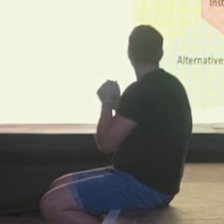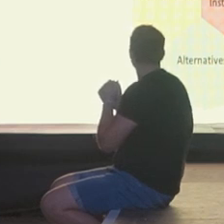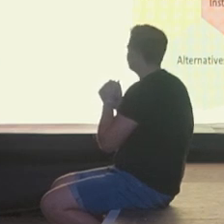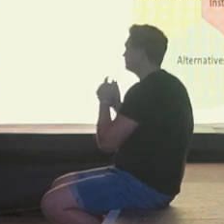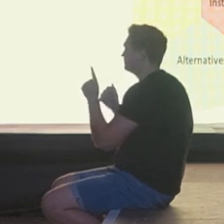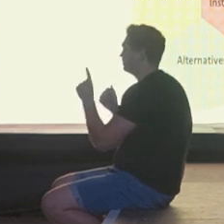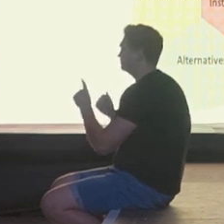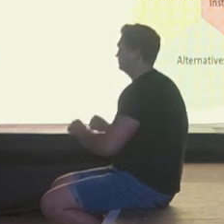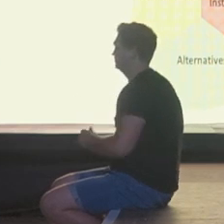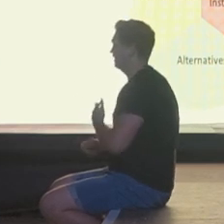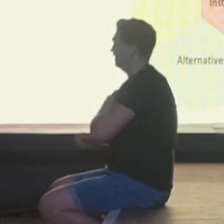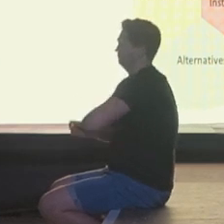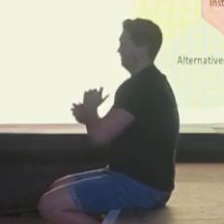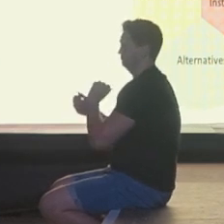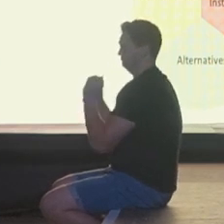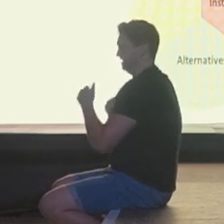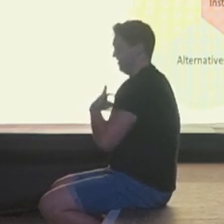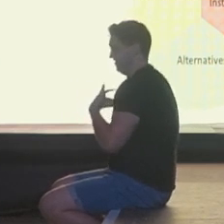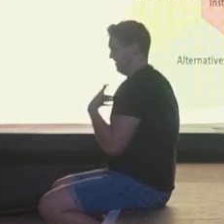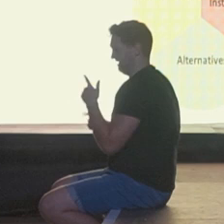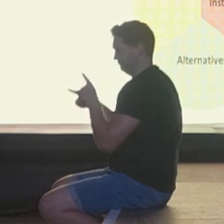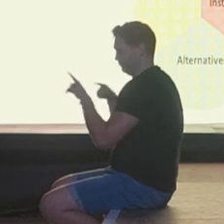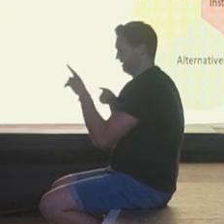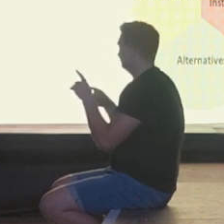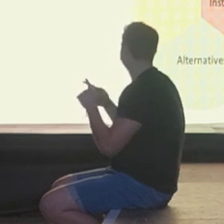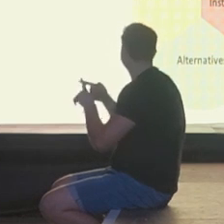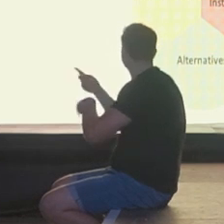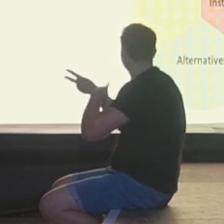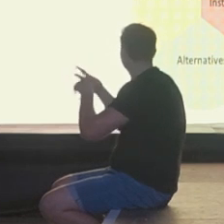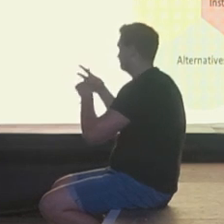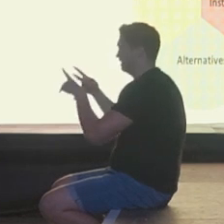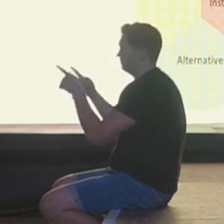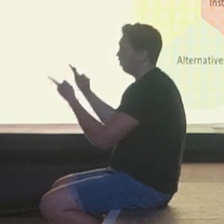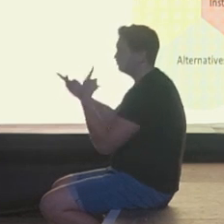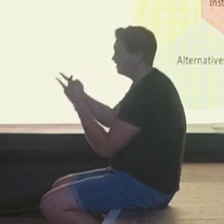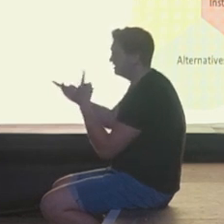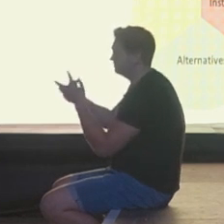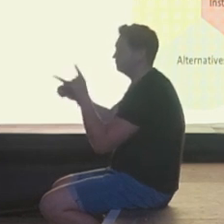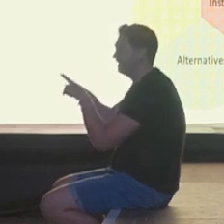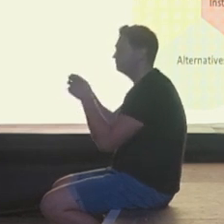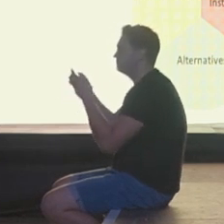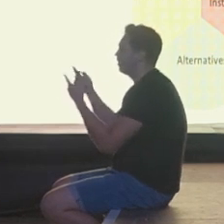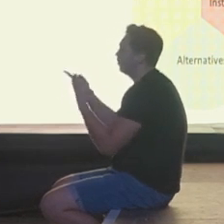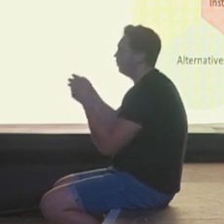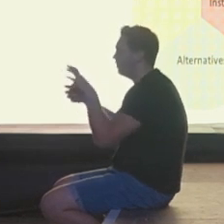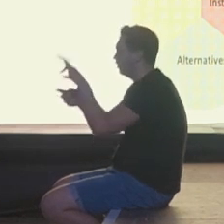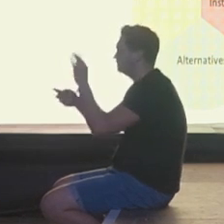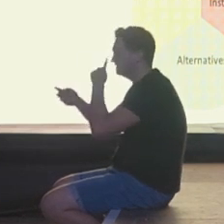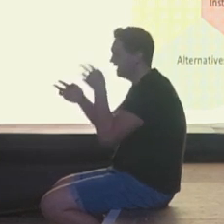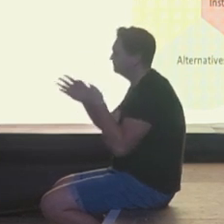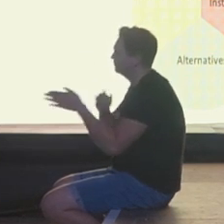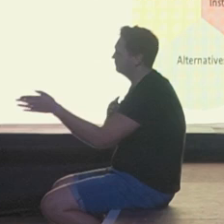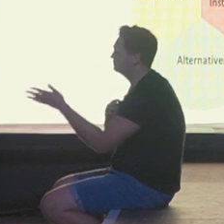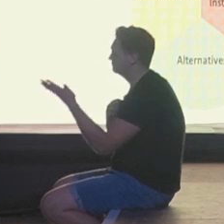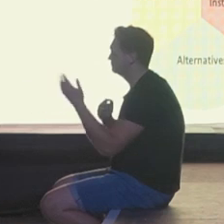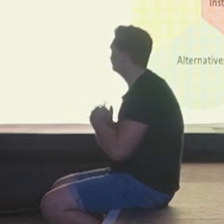cause. Pretty simple. One is alternatives, so creating alternative systems that people can kind of